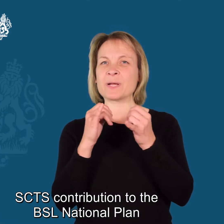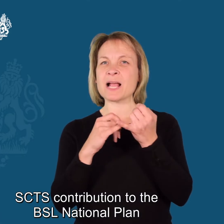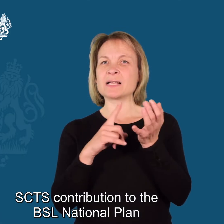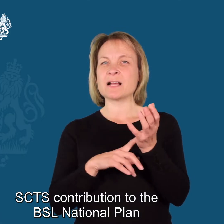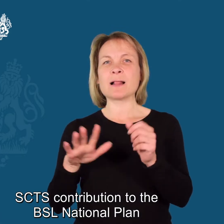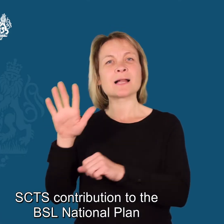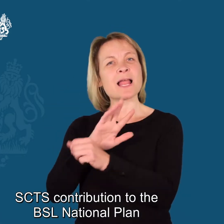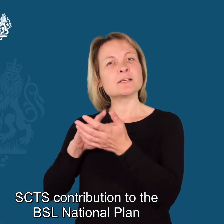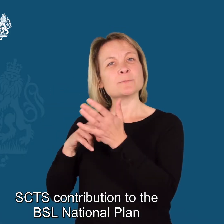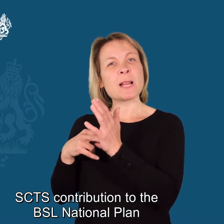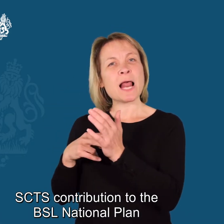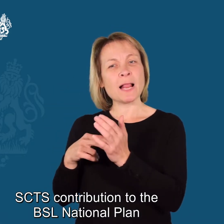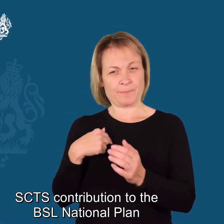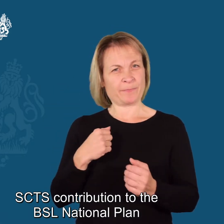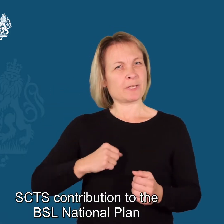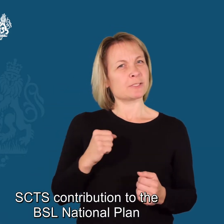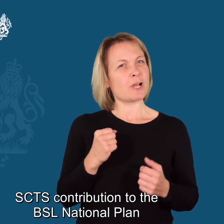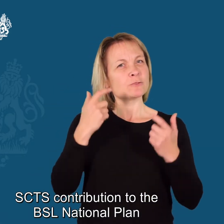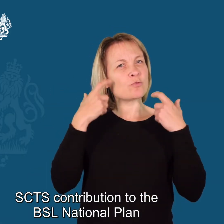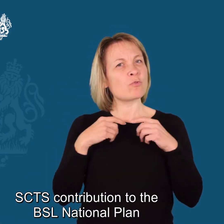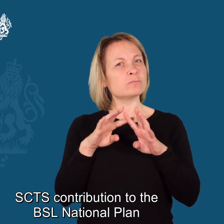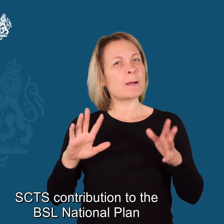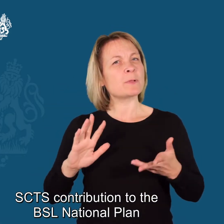SCTS contribution to the BSL National Plan.